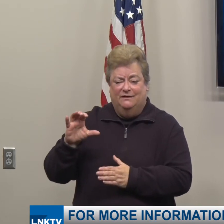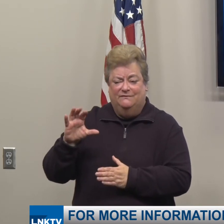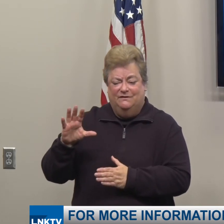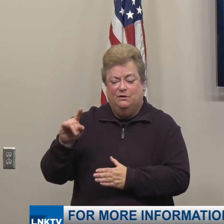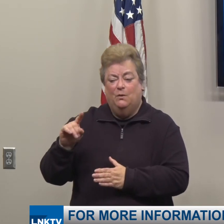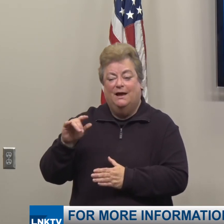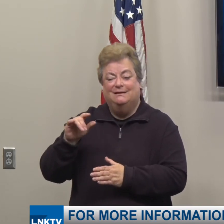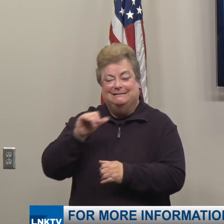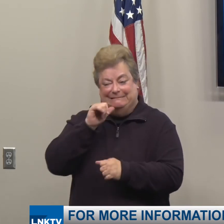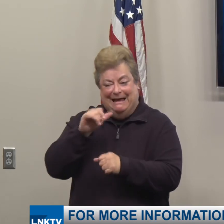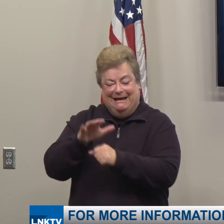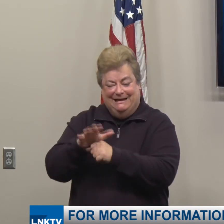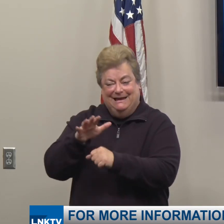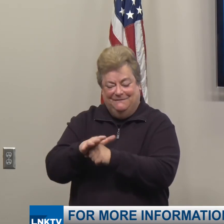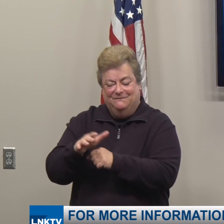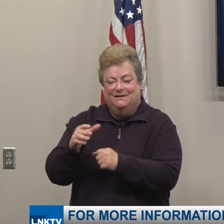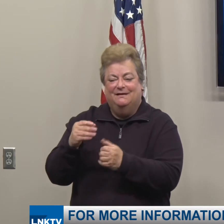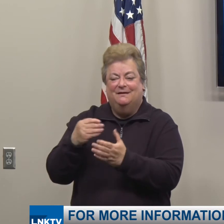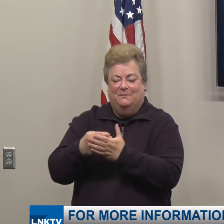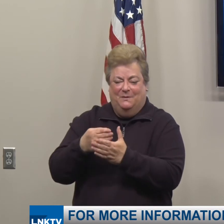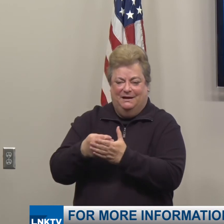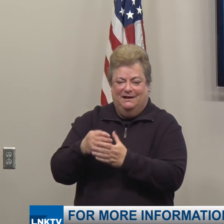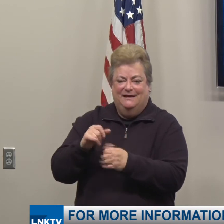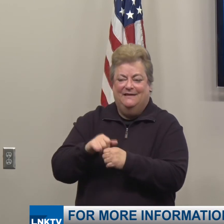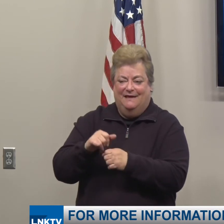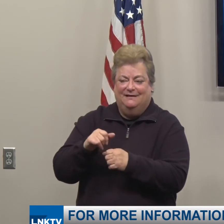$5,288,551 short of the budgeted amount of